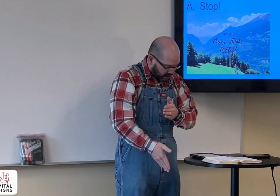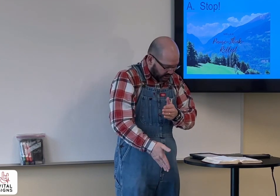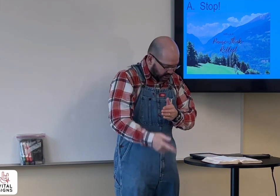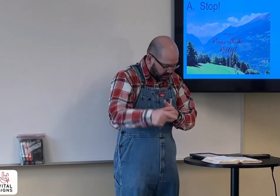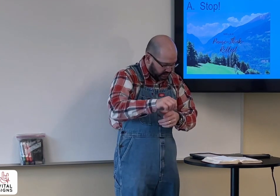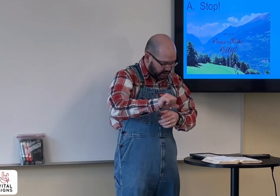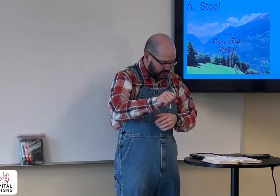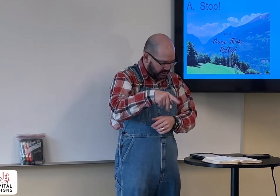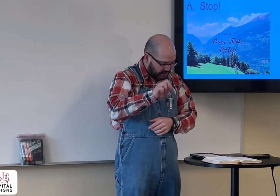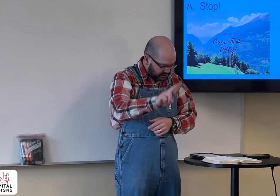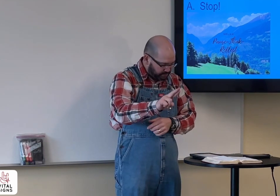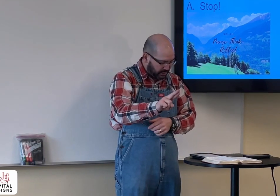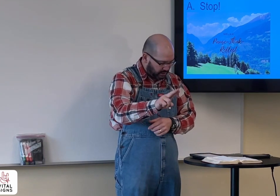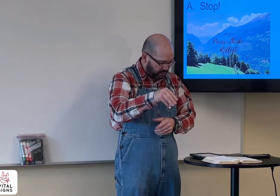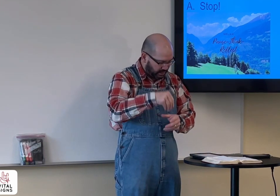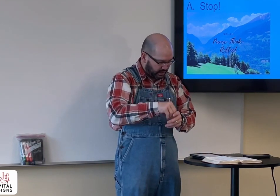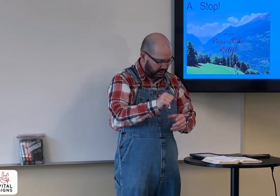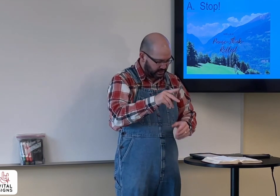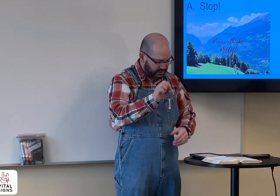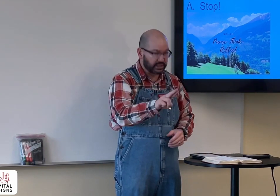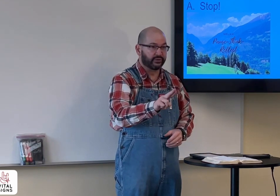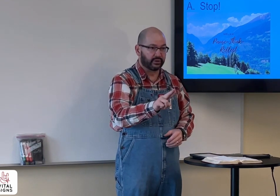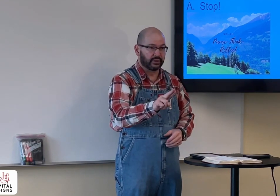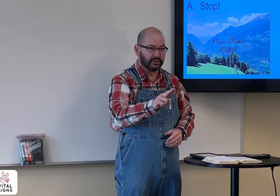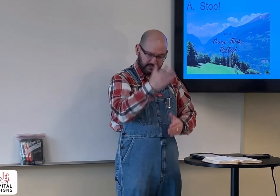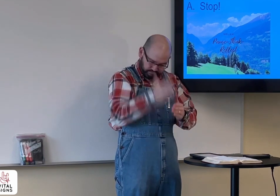cutteth the spear in sunder.